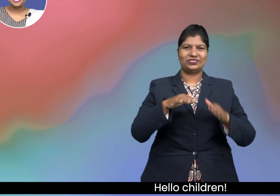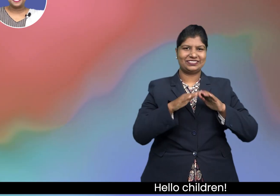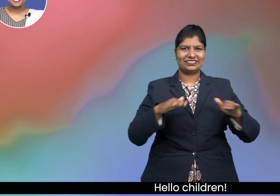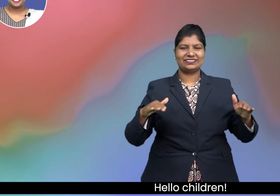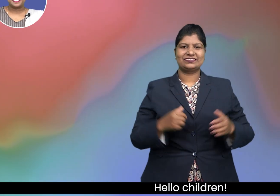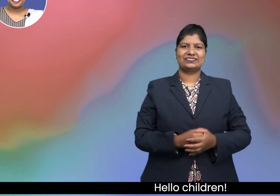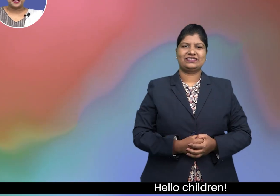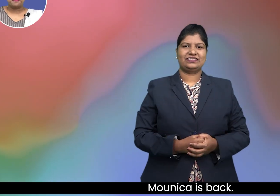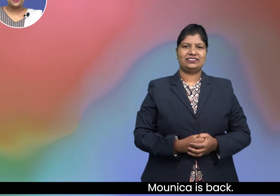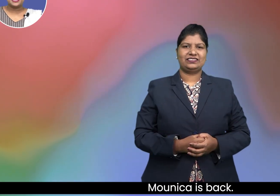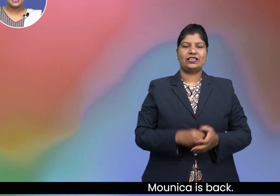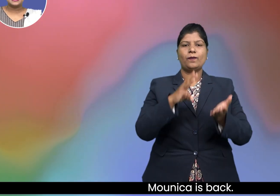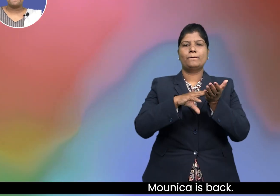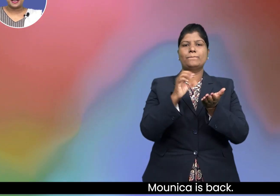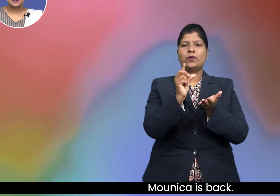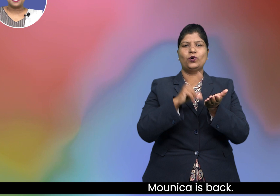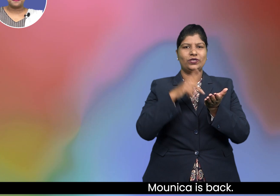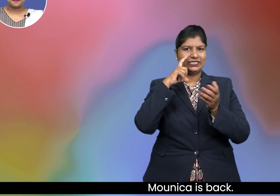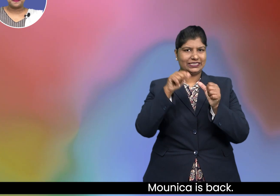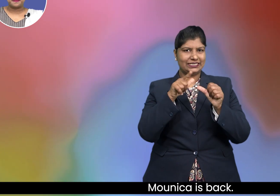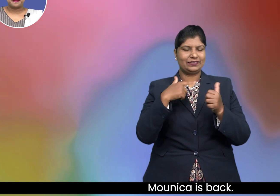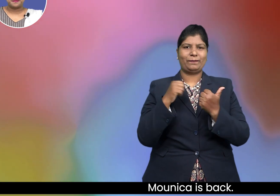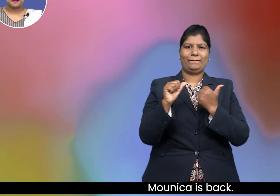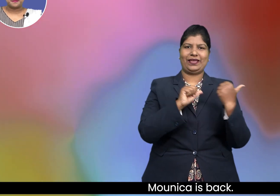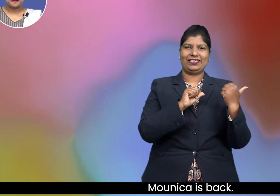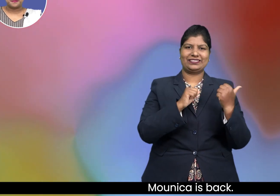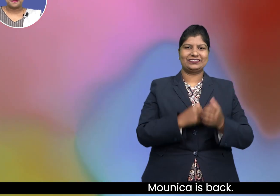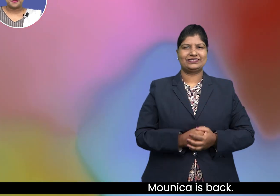children, Maunika is back.